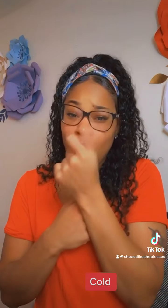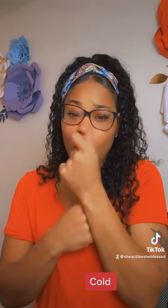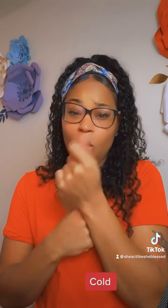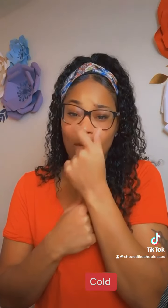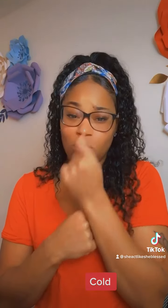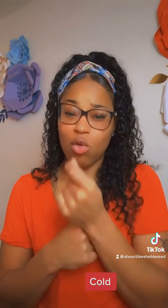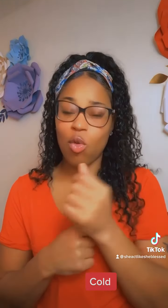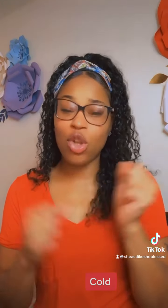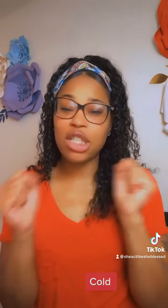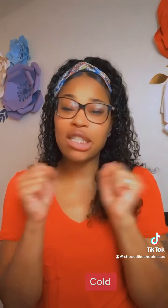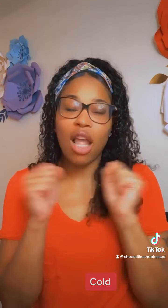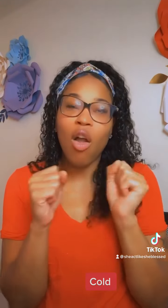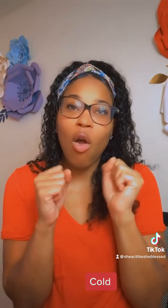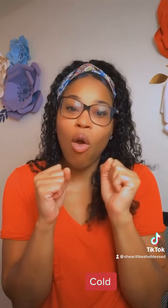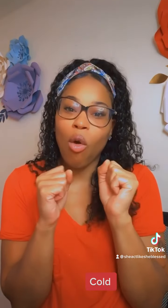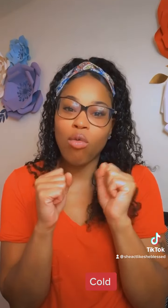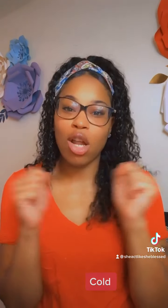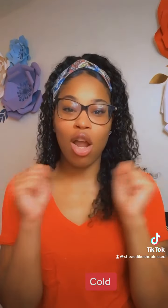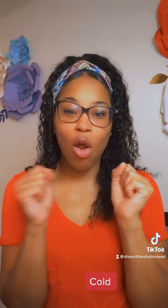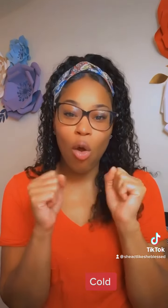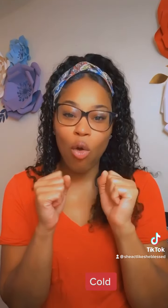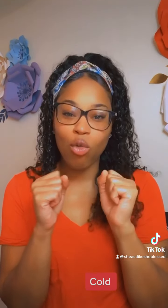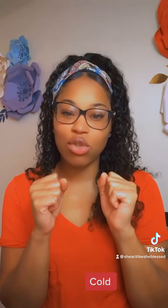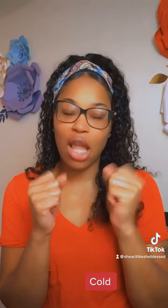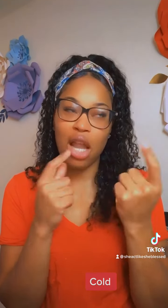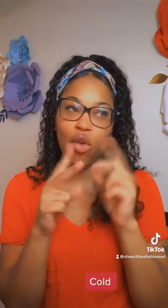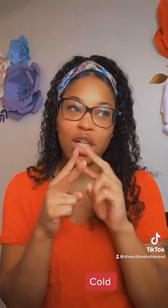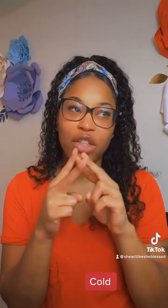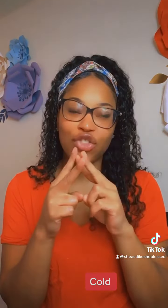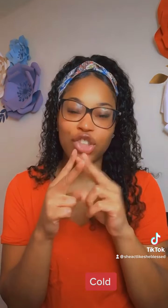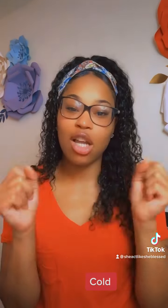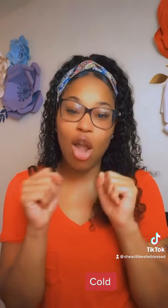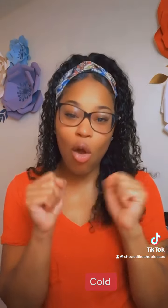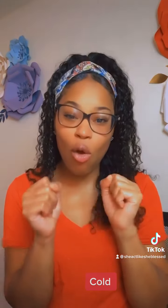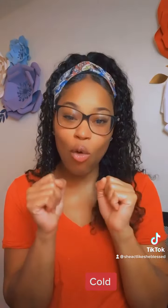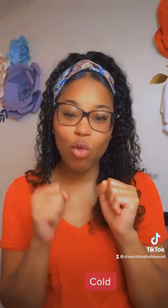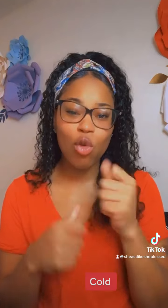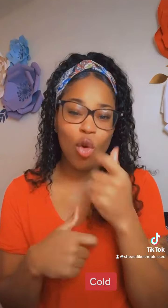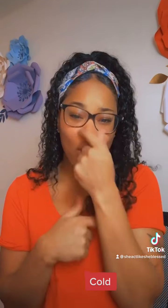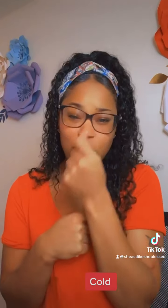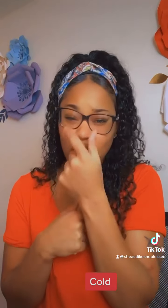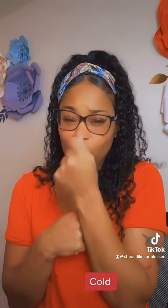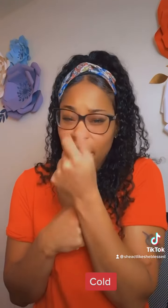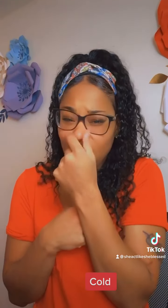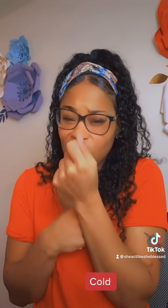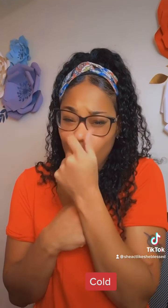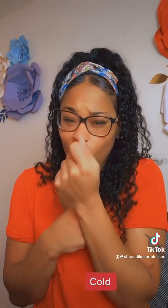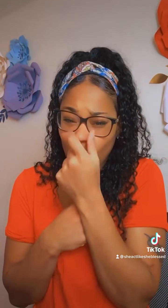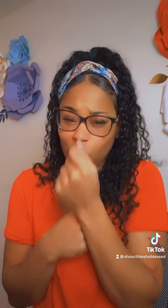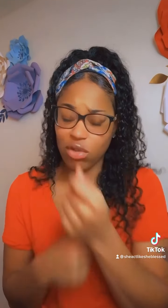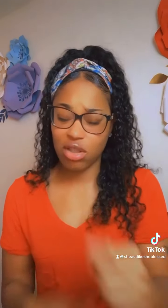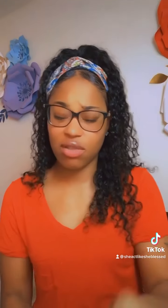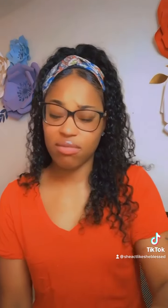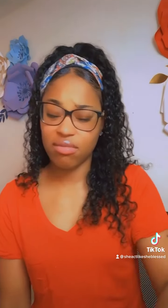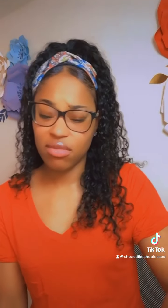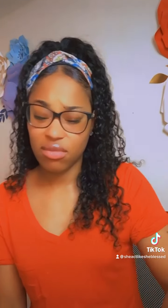Cold. Or you could think cold. Cold. Yeah, I know the difference. Cold. One thing you have in the cold.